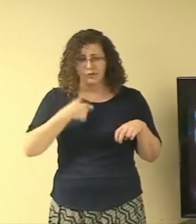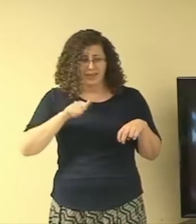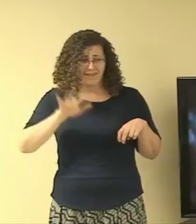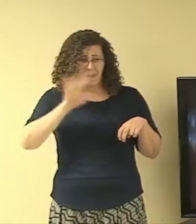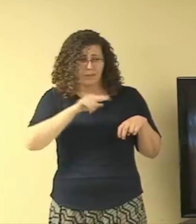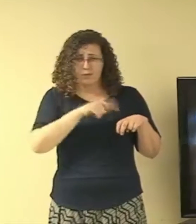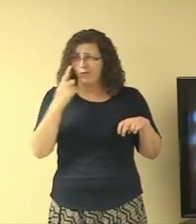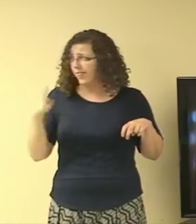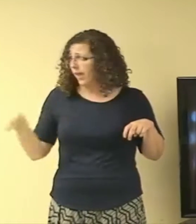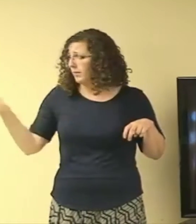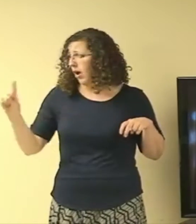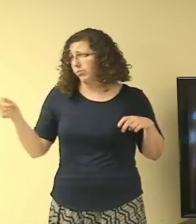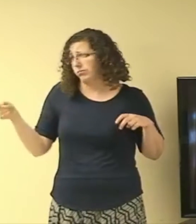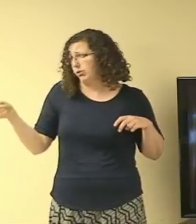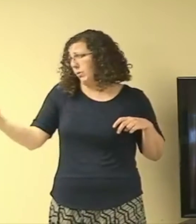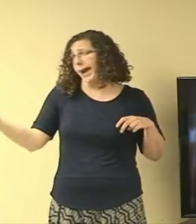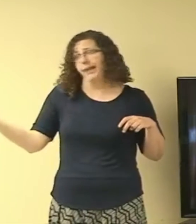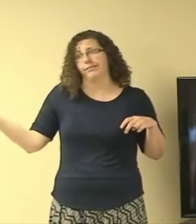for all those people, they'd be out of luck.